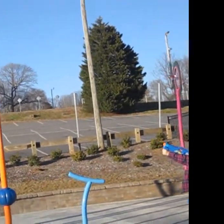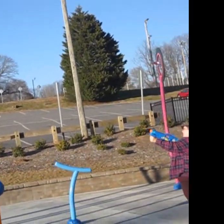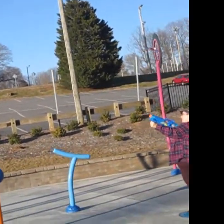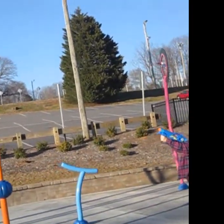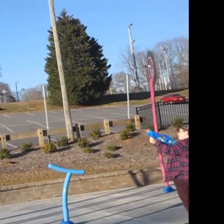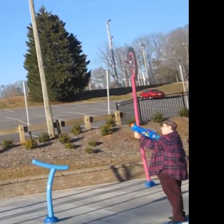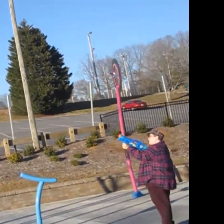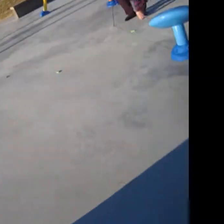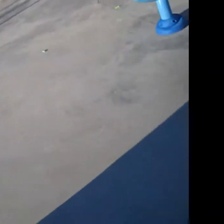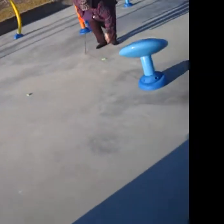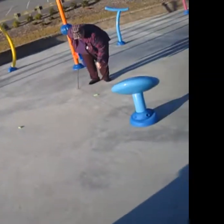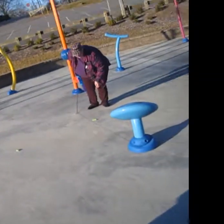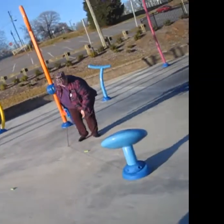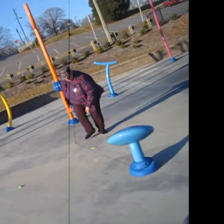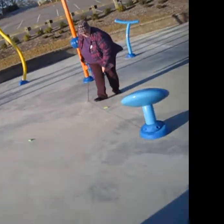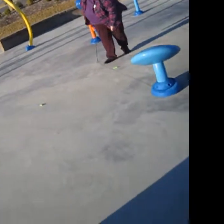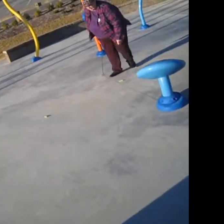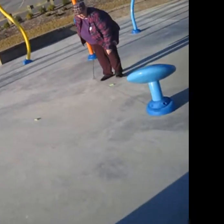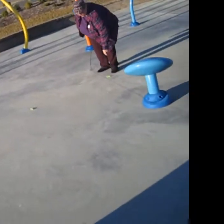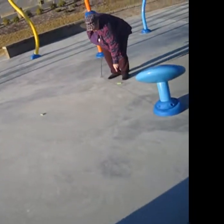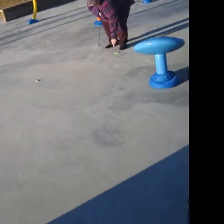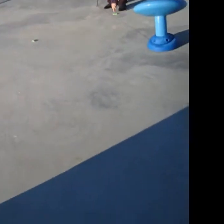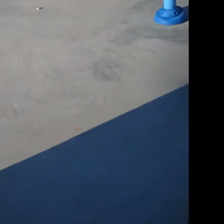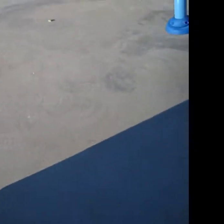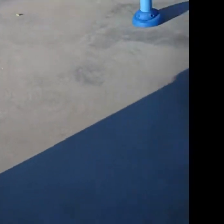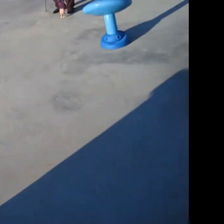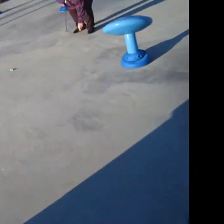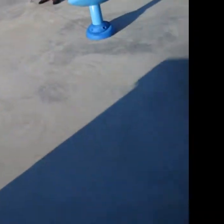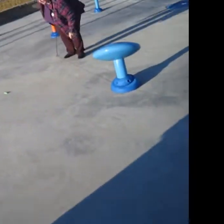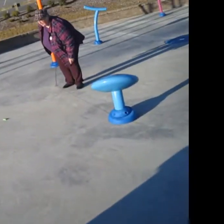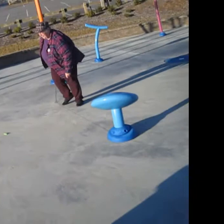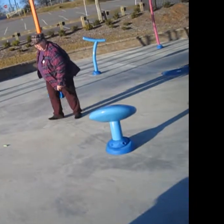Yes, it did. Why shake up before I can film? The whole point of doing all this.